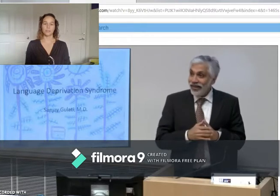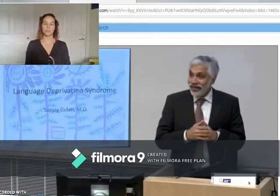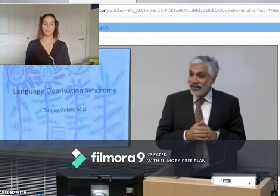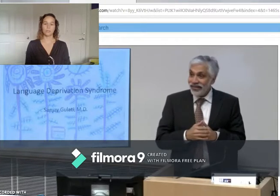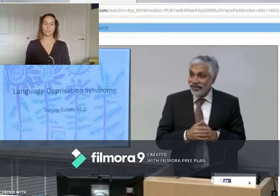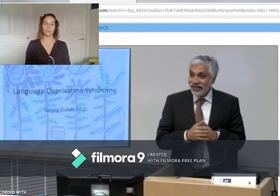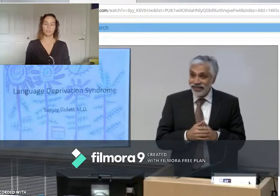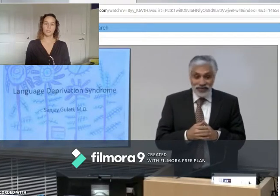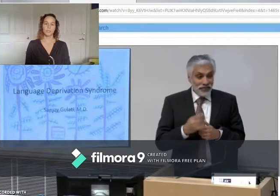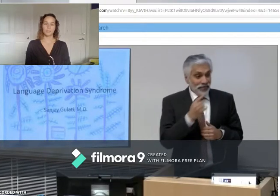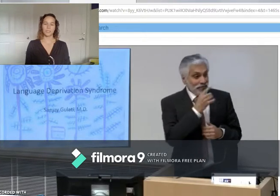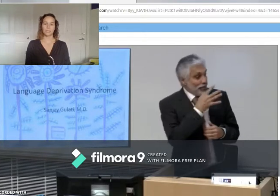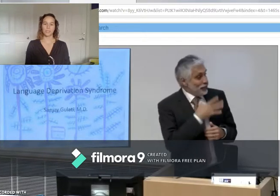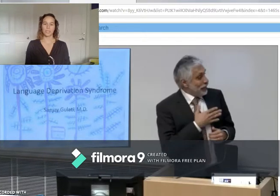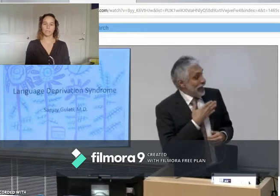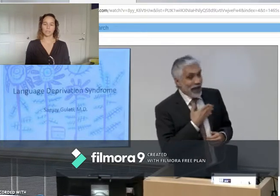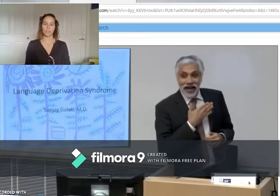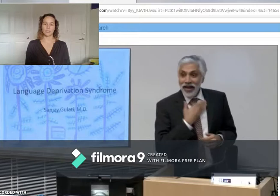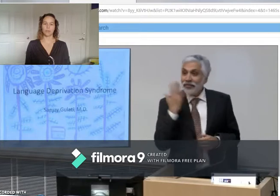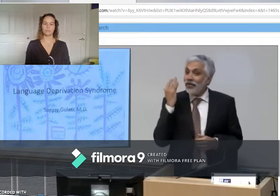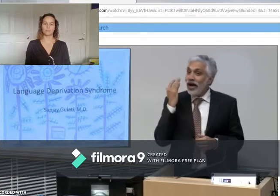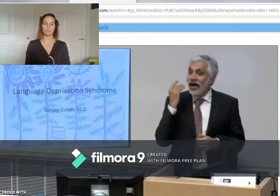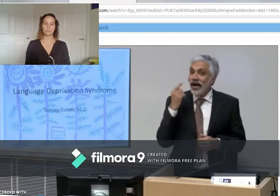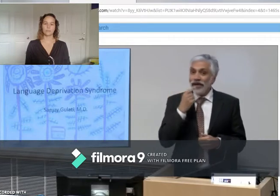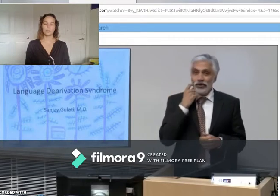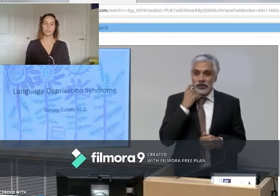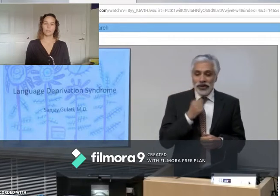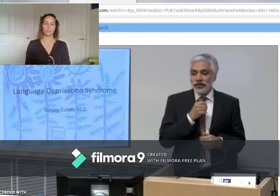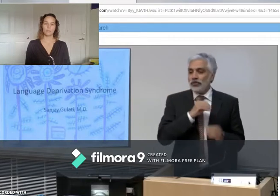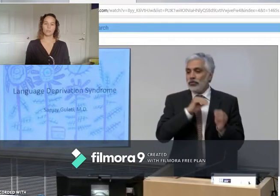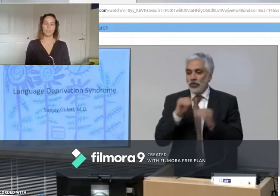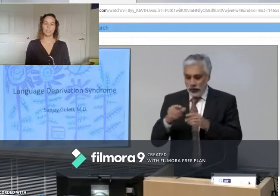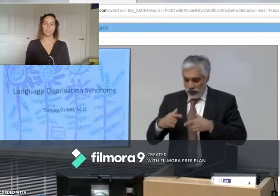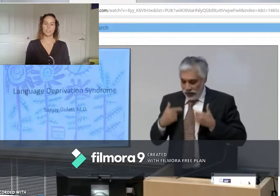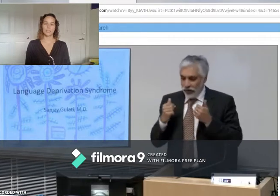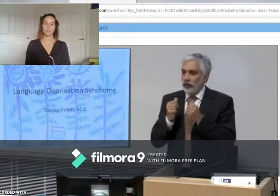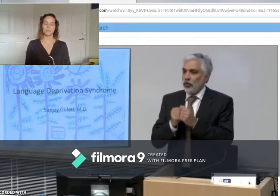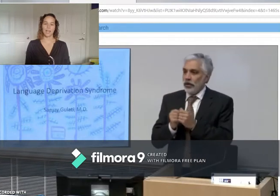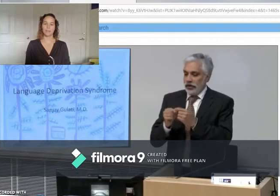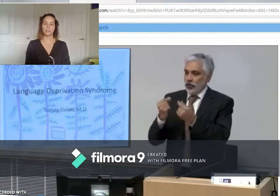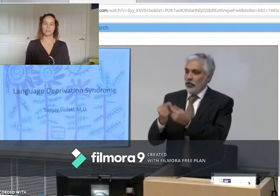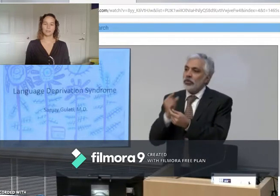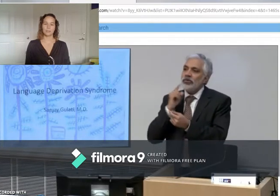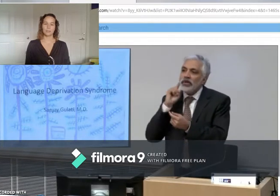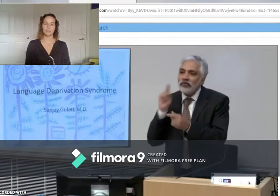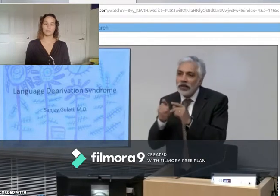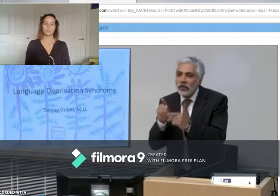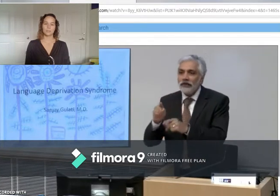depression, but sometimes it can bring a lot of joy as well. This woman who painted this was happy.